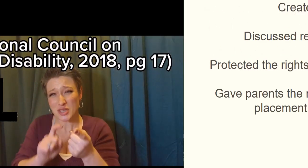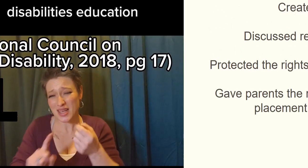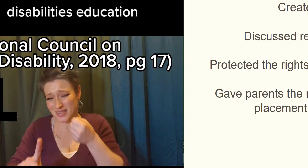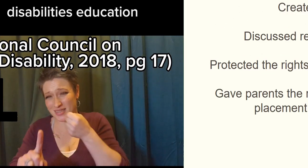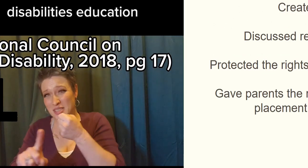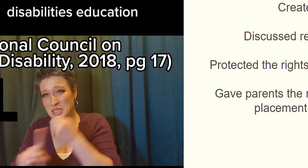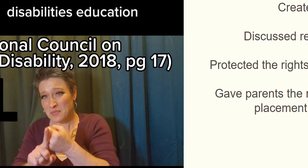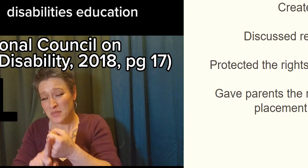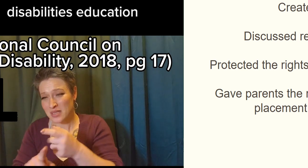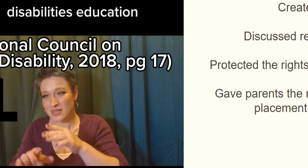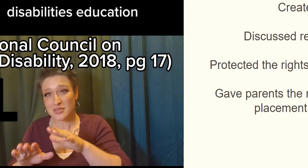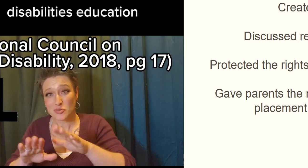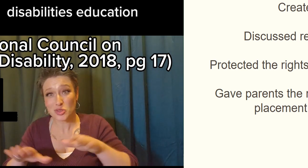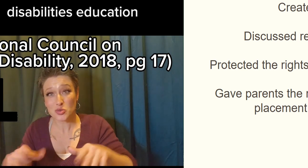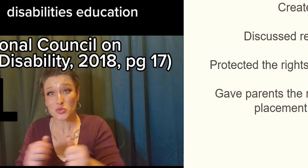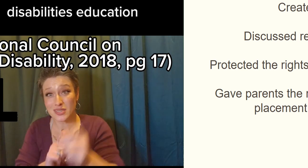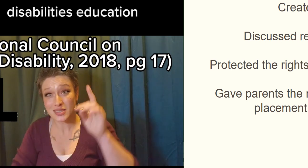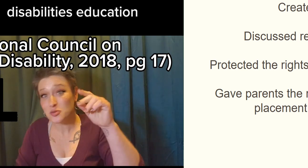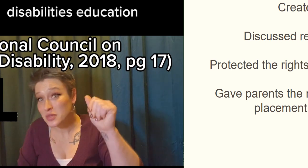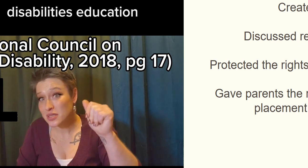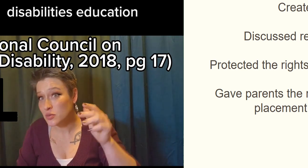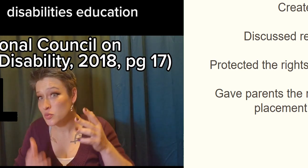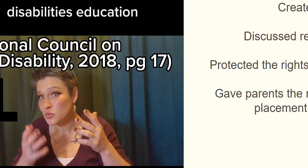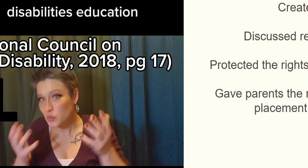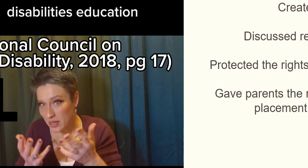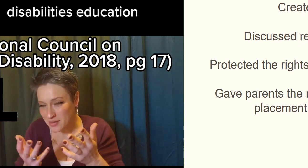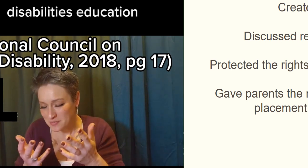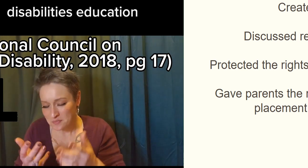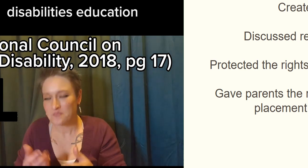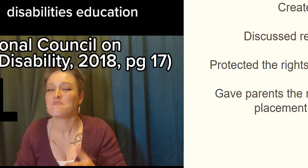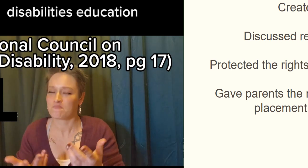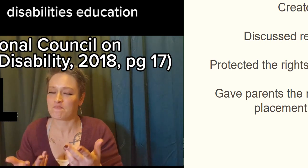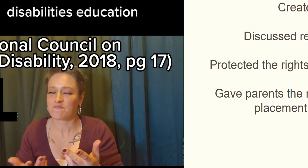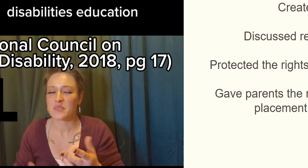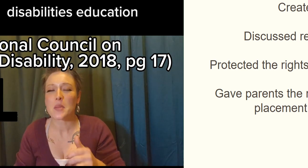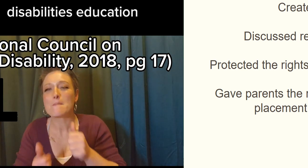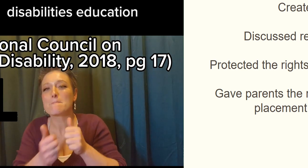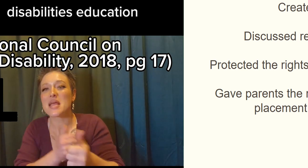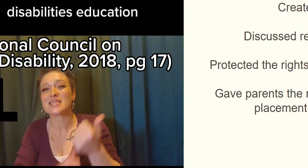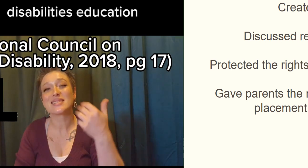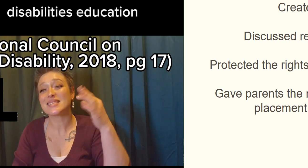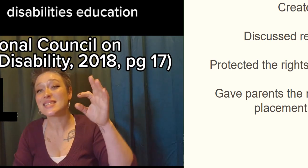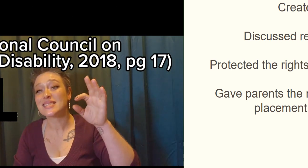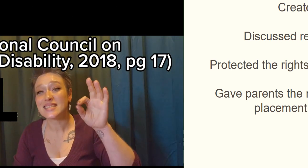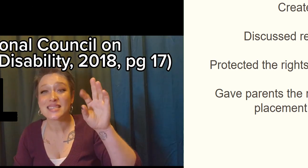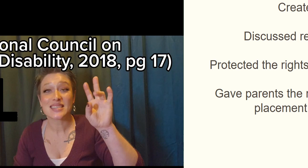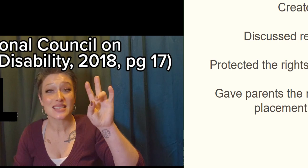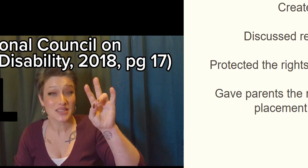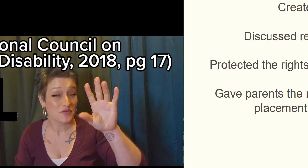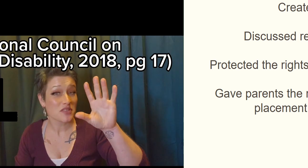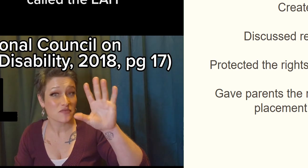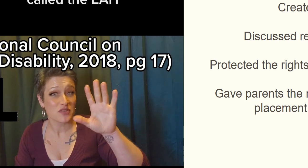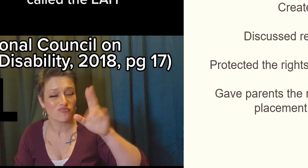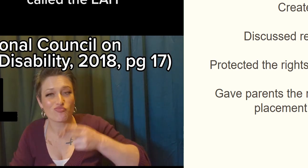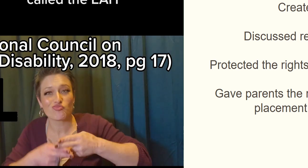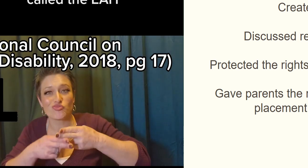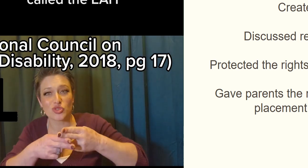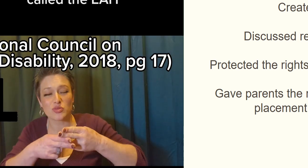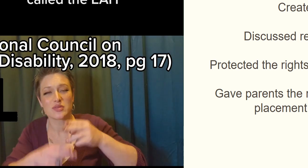The second big change that impacted children with disabilities education, it